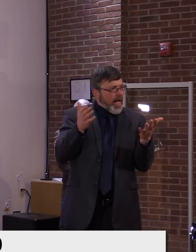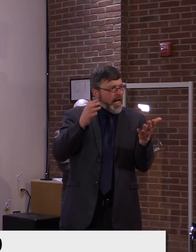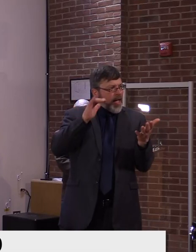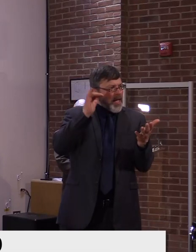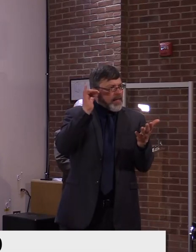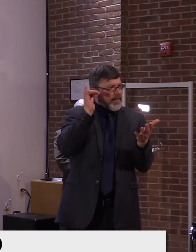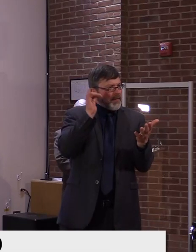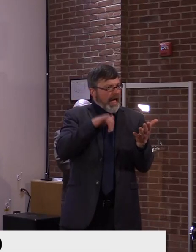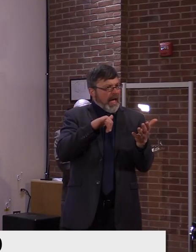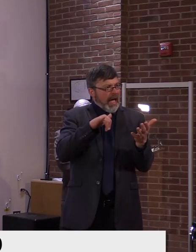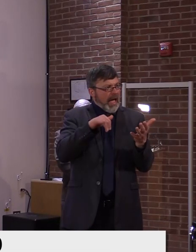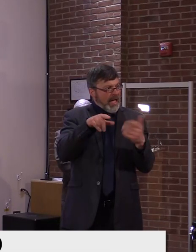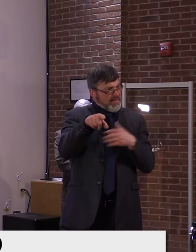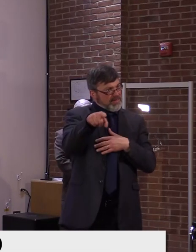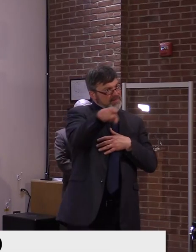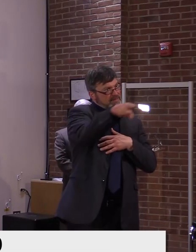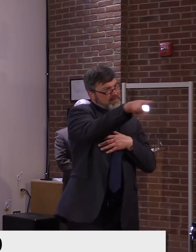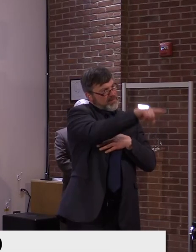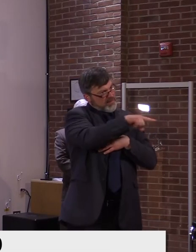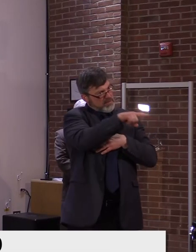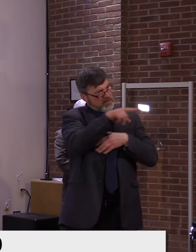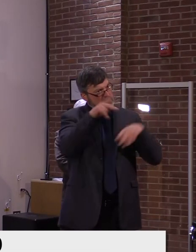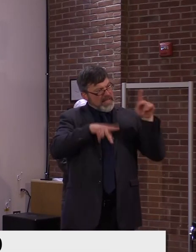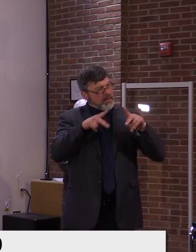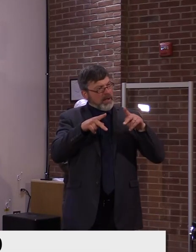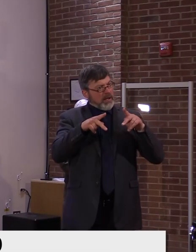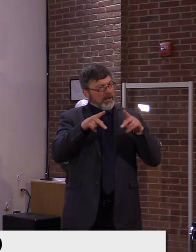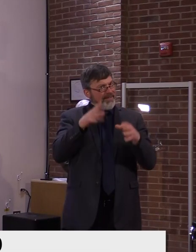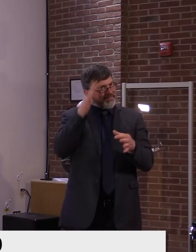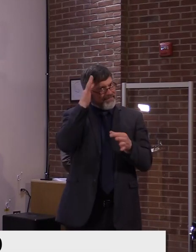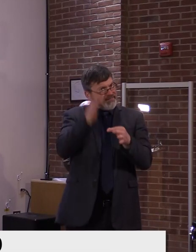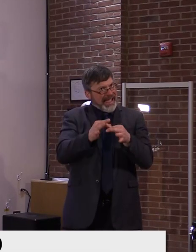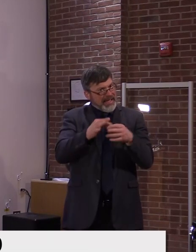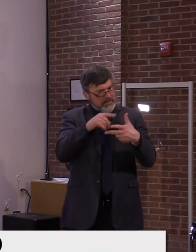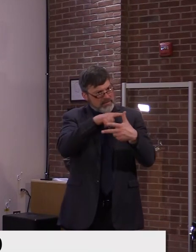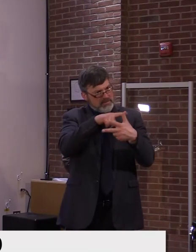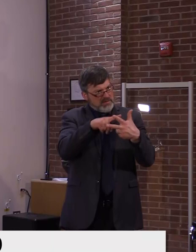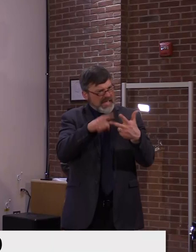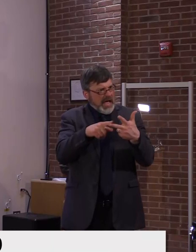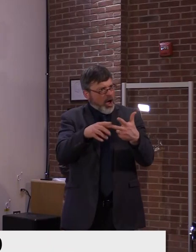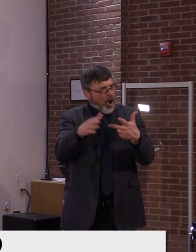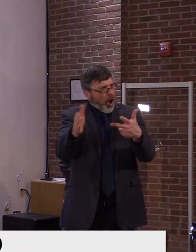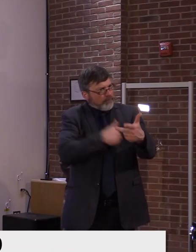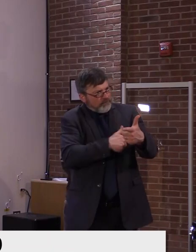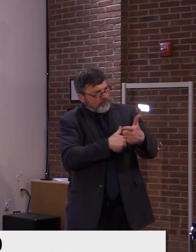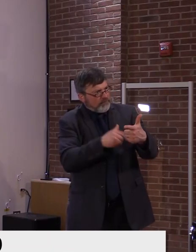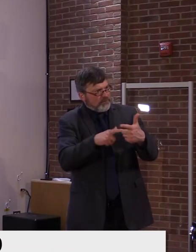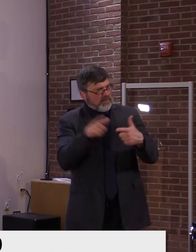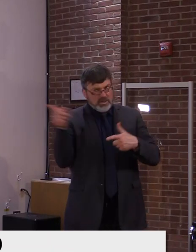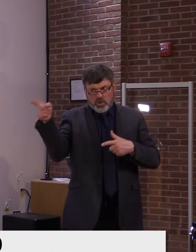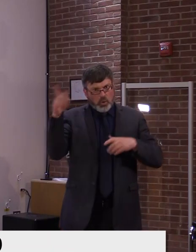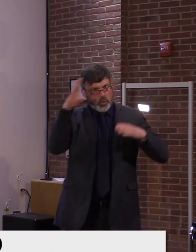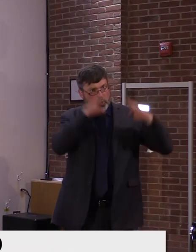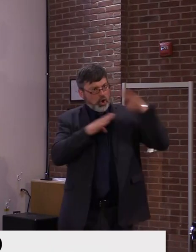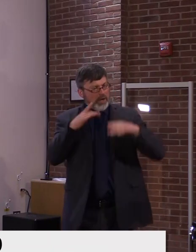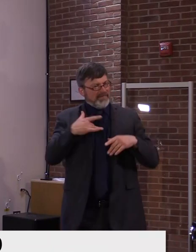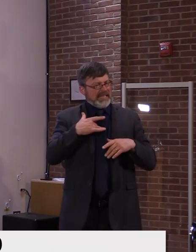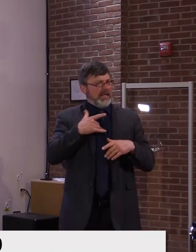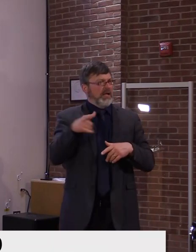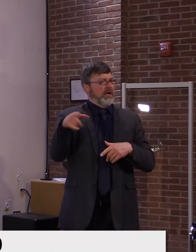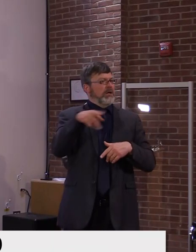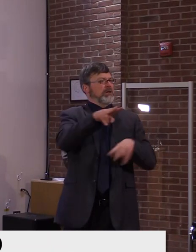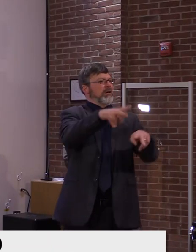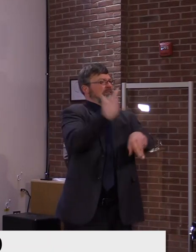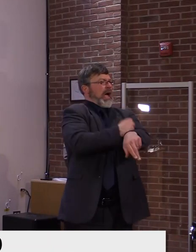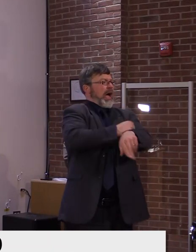three, among Vermonters? Are you worried that maybe people will take pause and wonder, you know, maybe I should